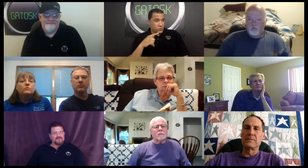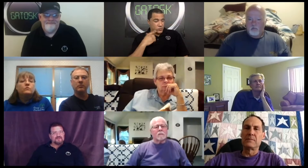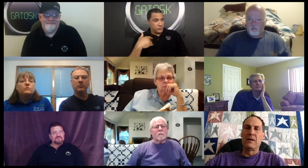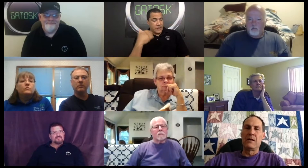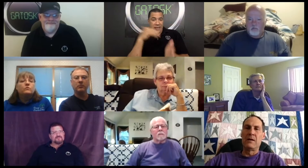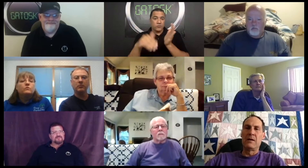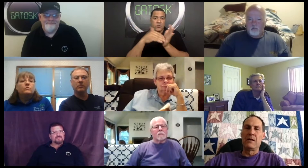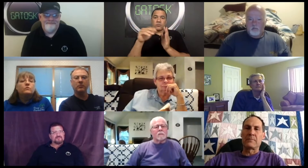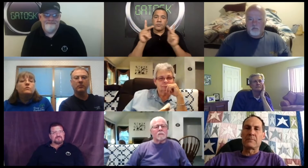about,